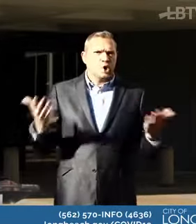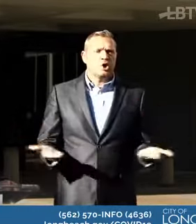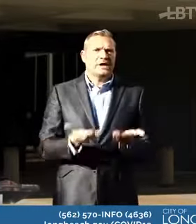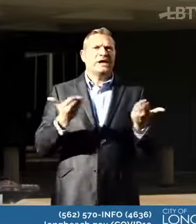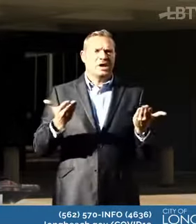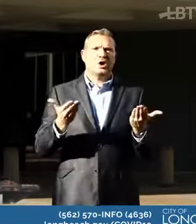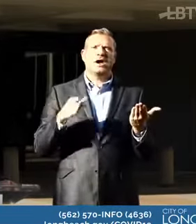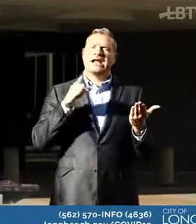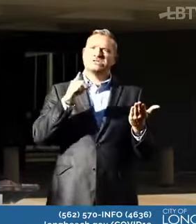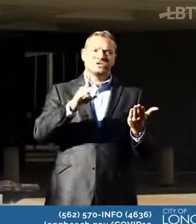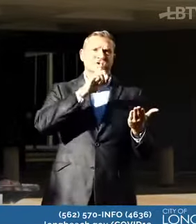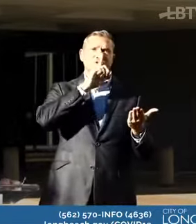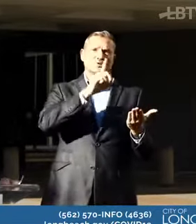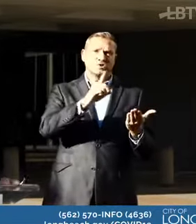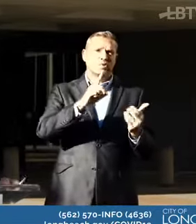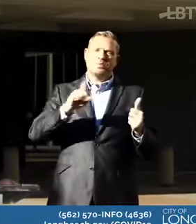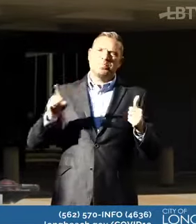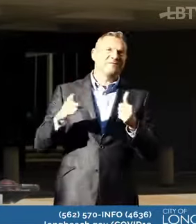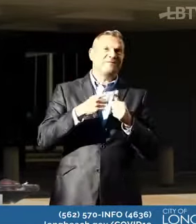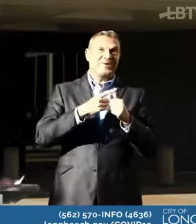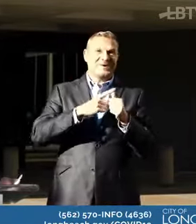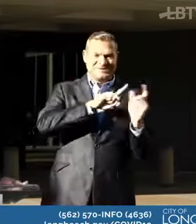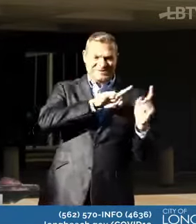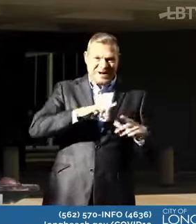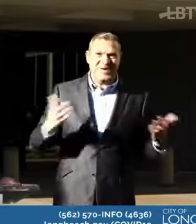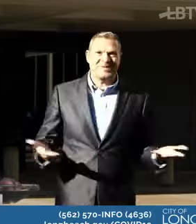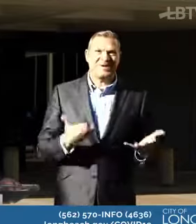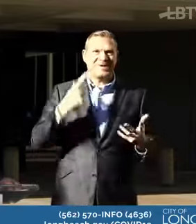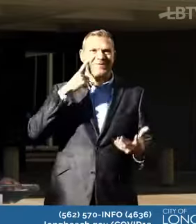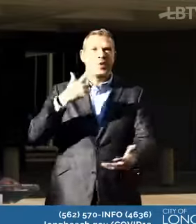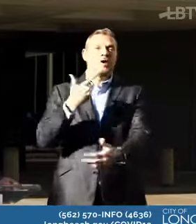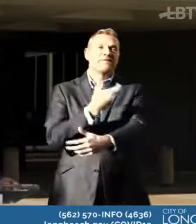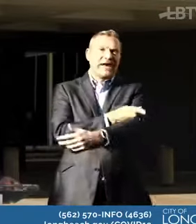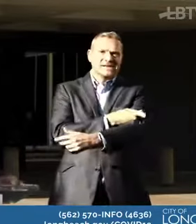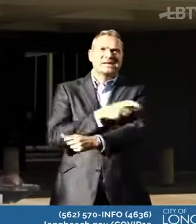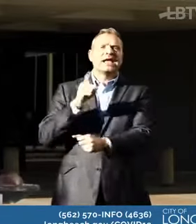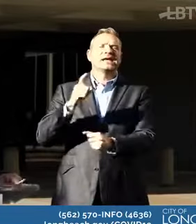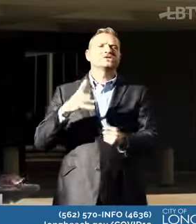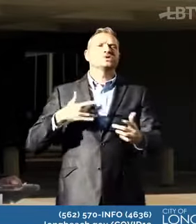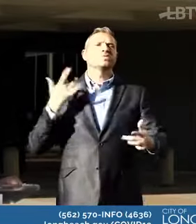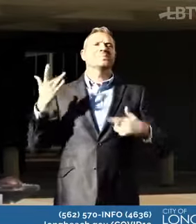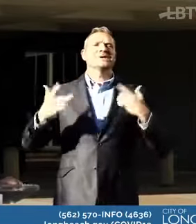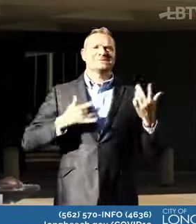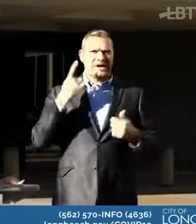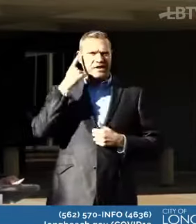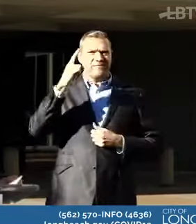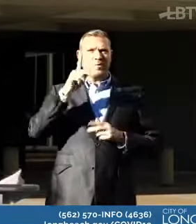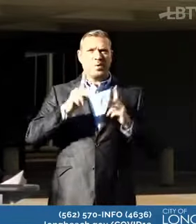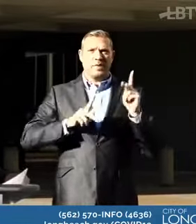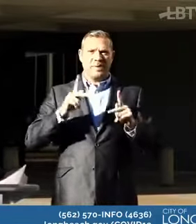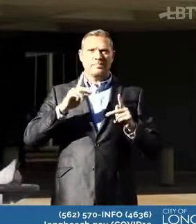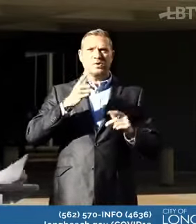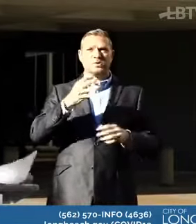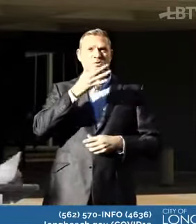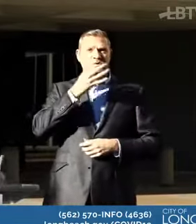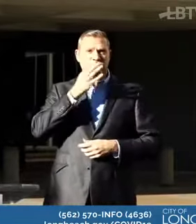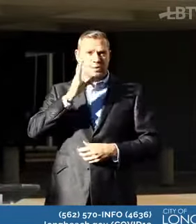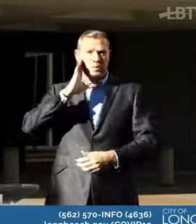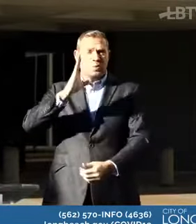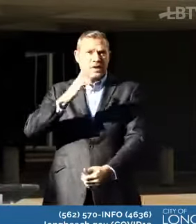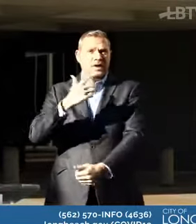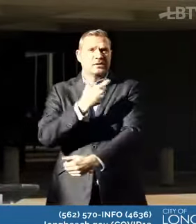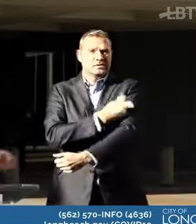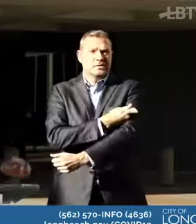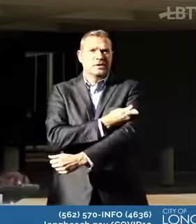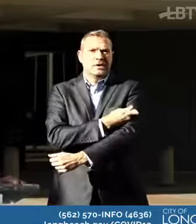see her colleagues receiving their vaccinations today and in the days ahead. Pretty soon, you are going